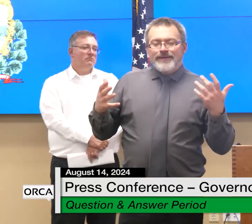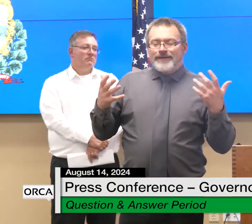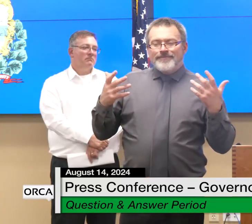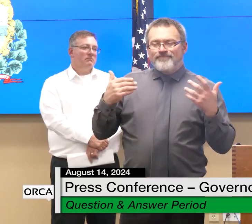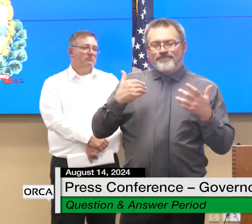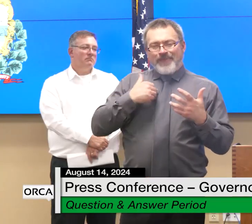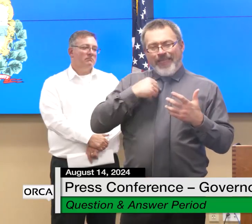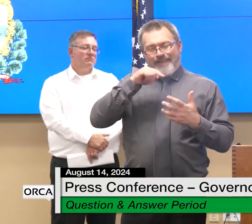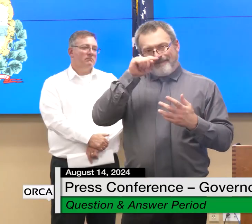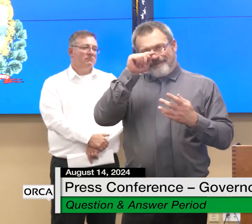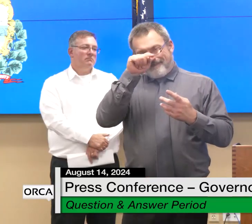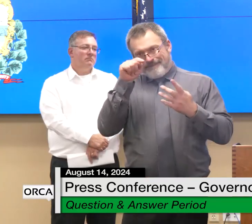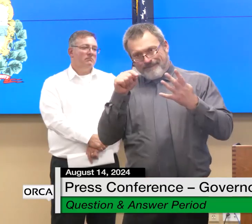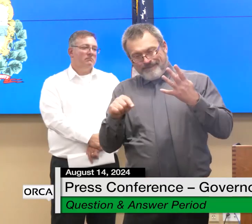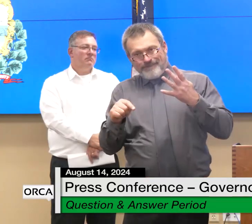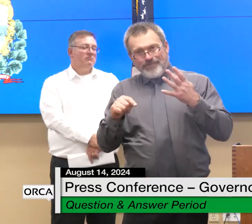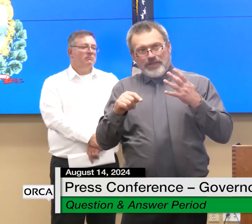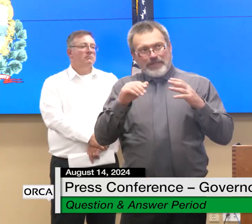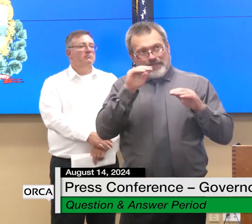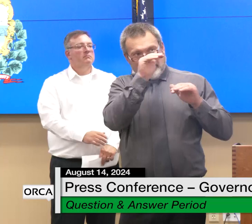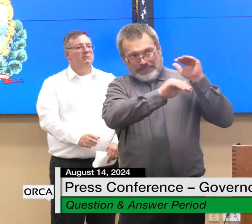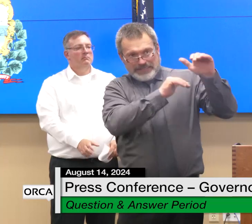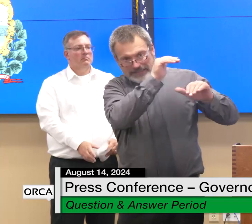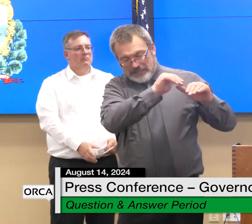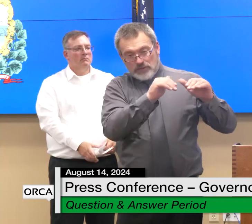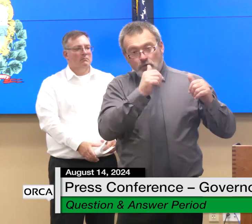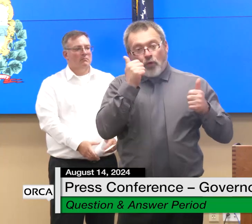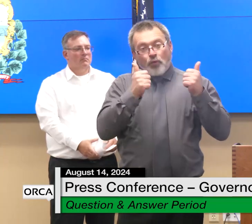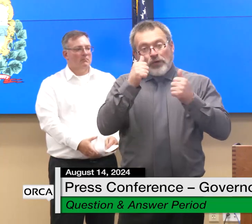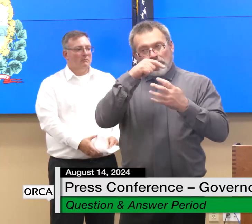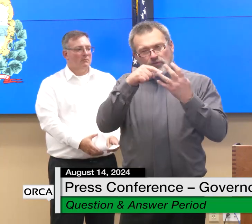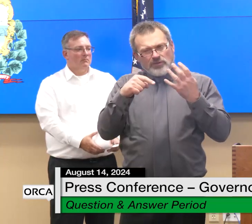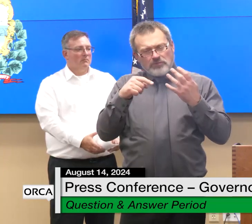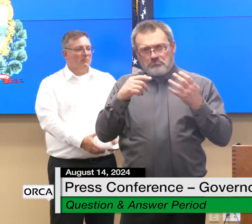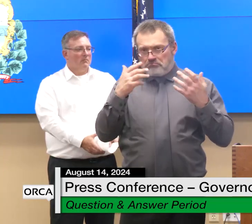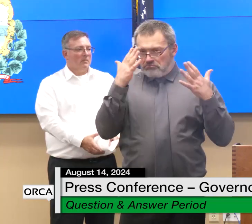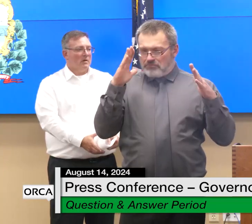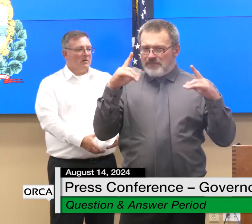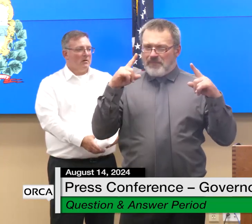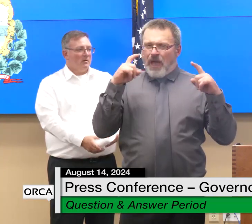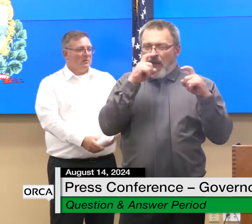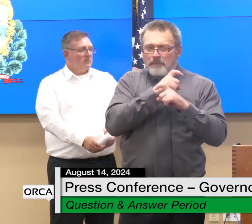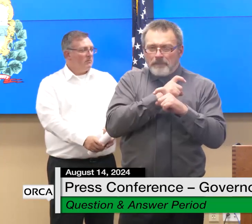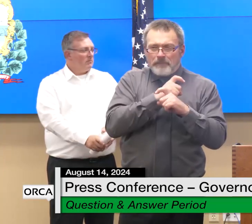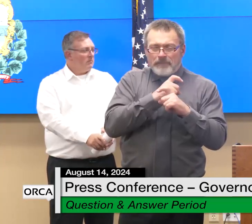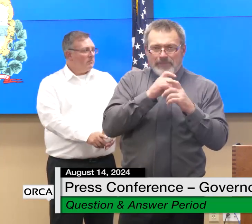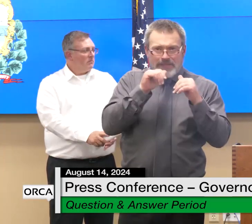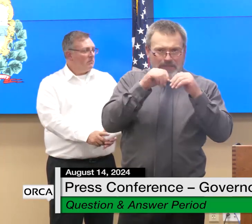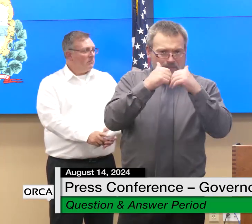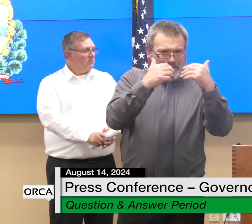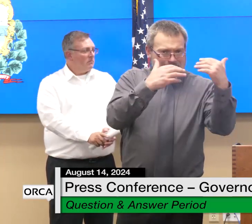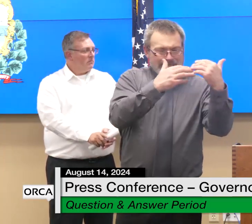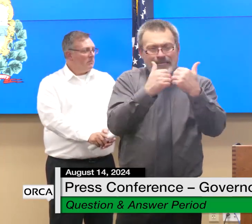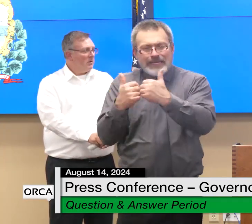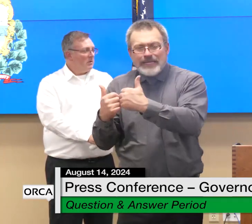emergencies and so forth, and there's separate ones and additions to. Doug, can you explain